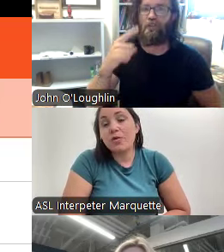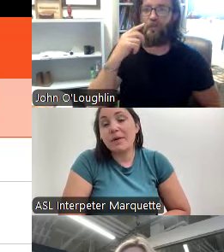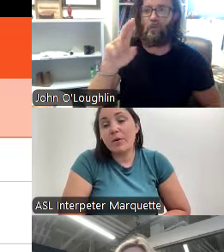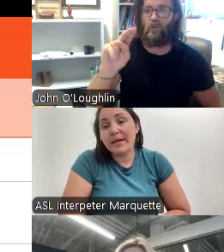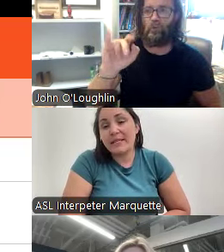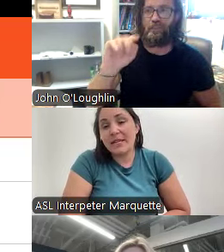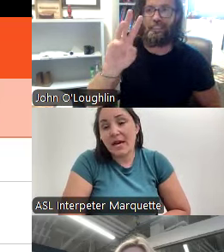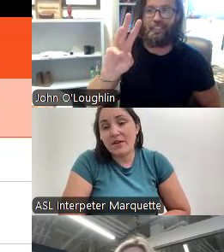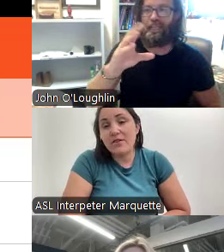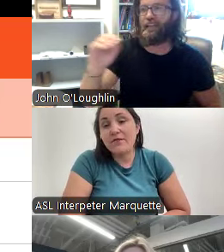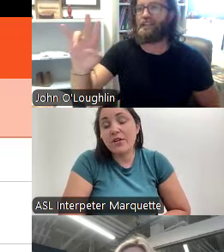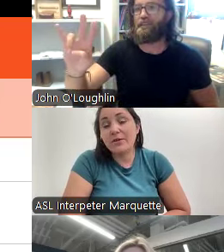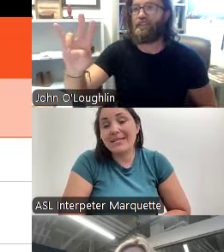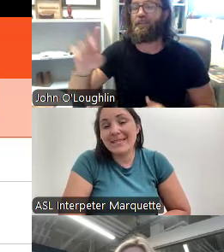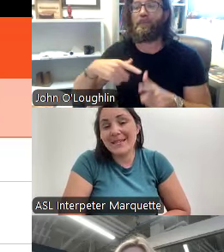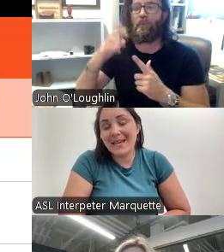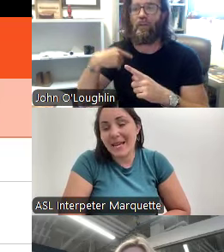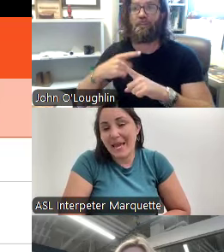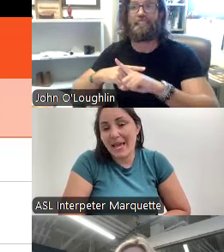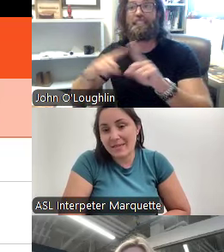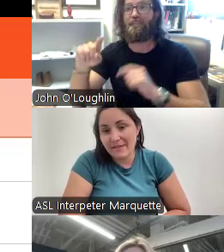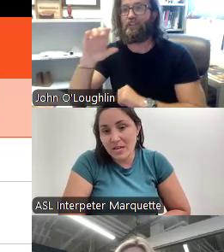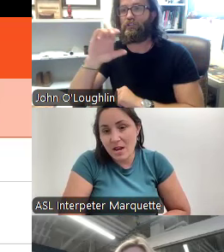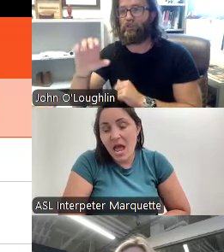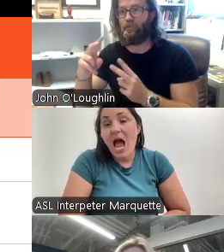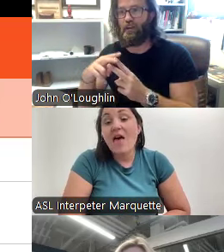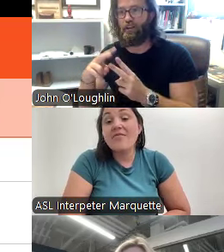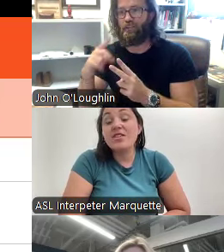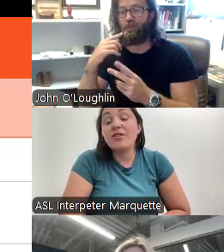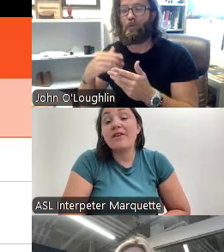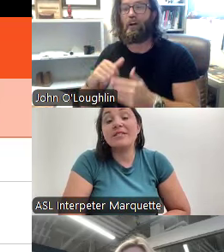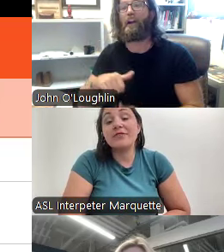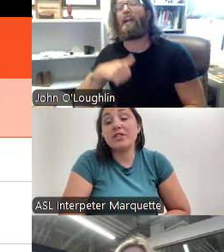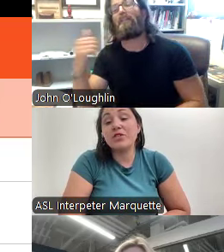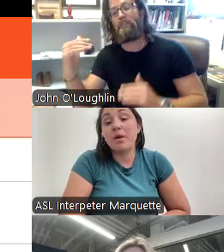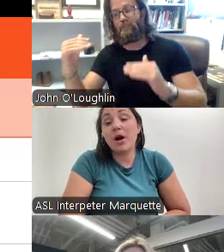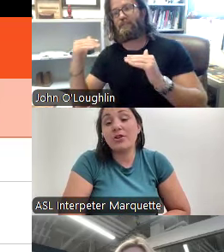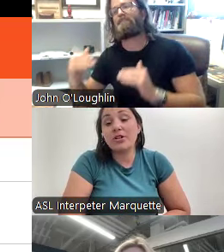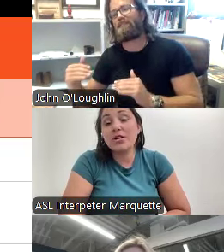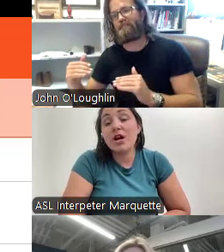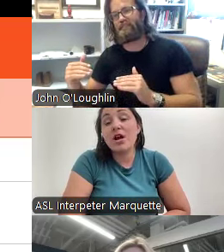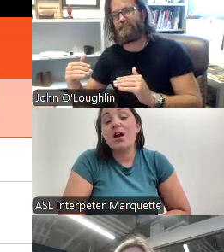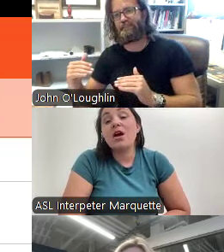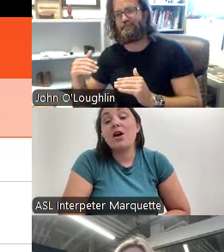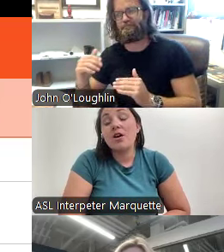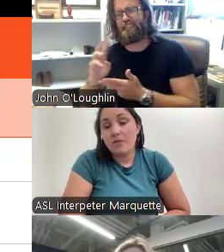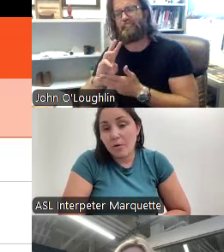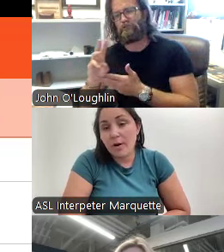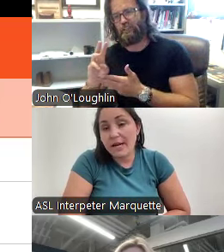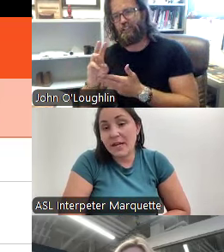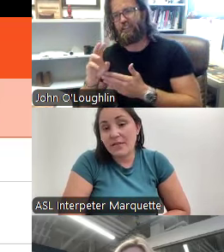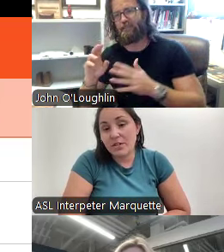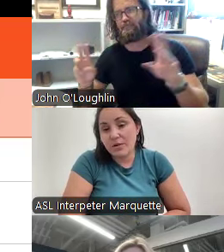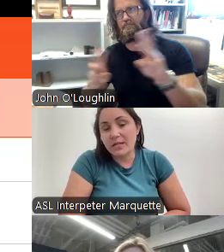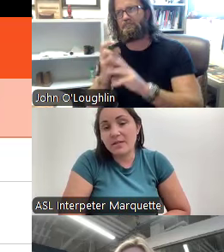meaning you'll be working together for unit 6 and 7, and then you'll have a different Zoom partner